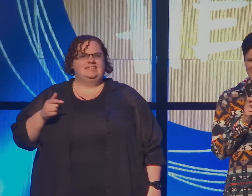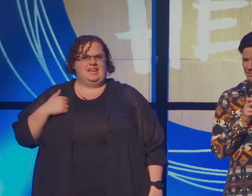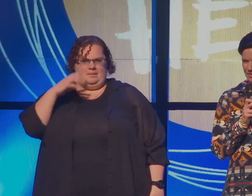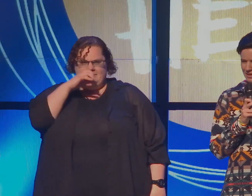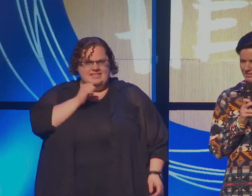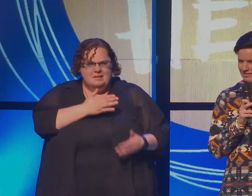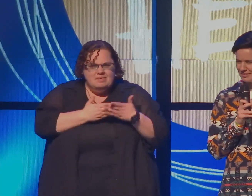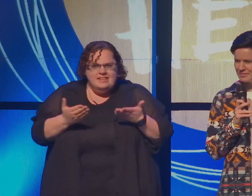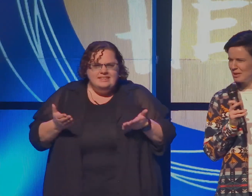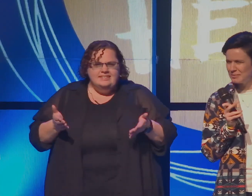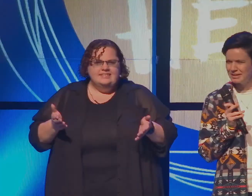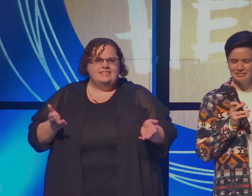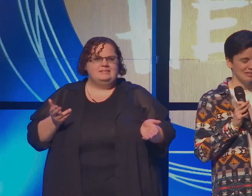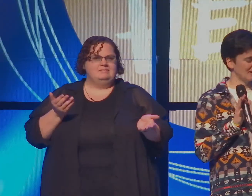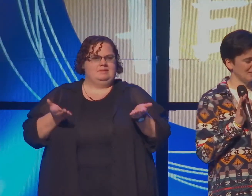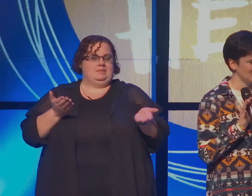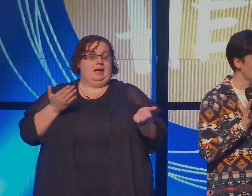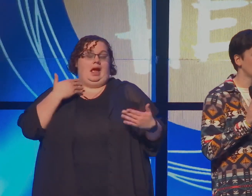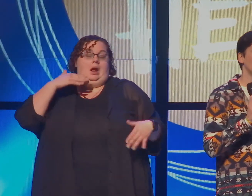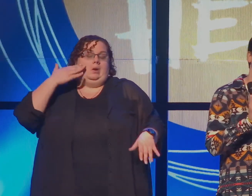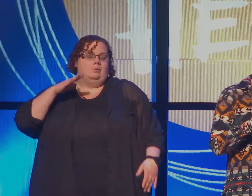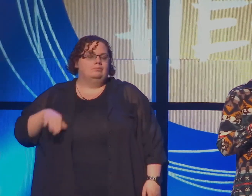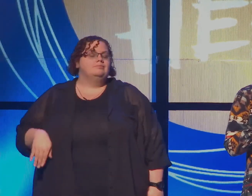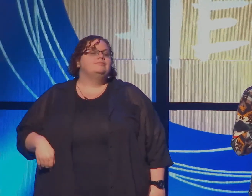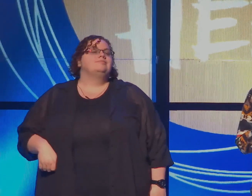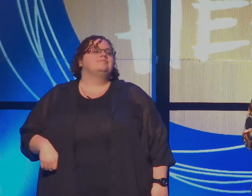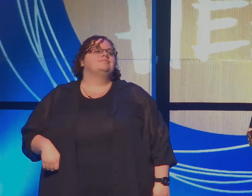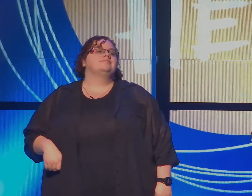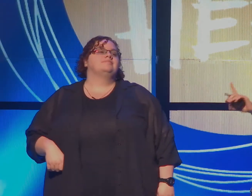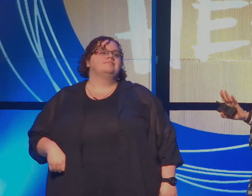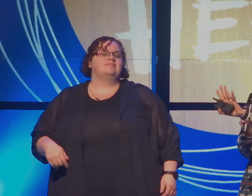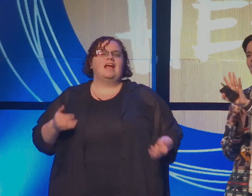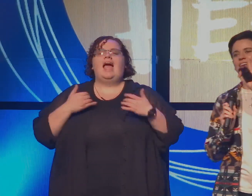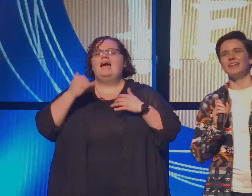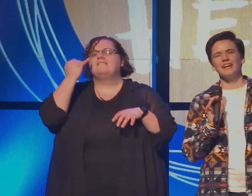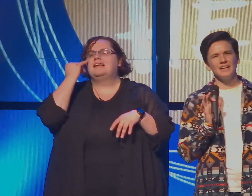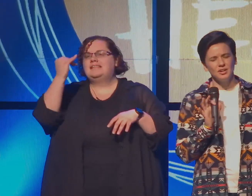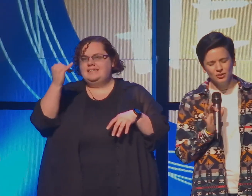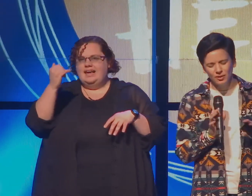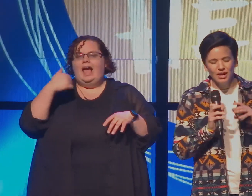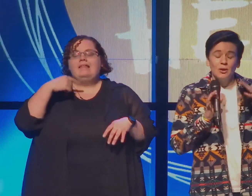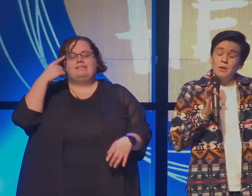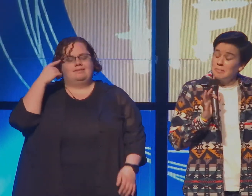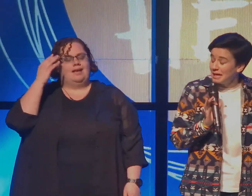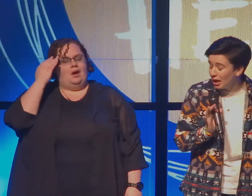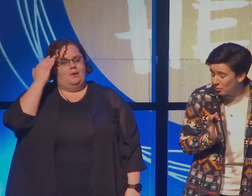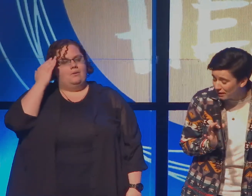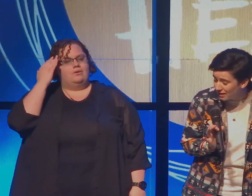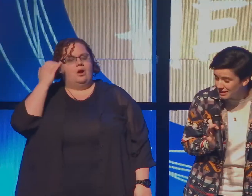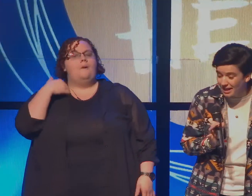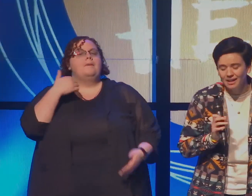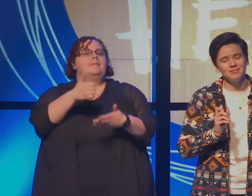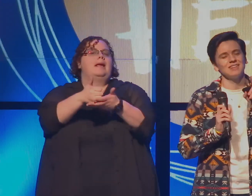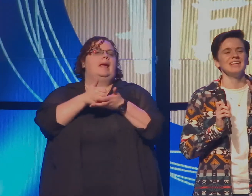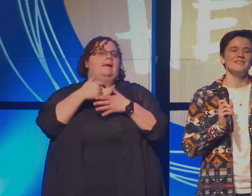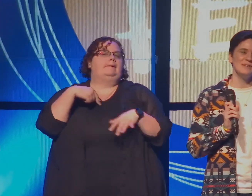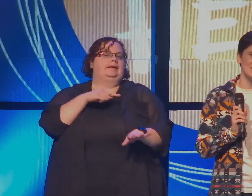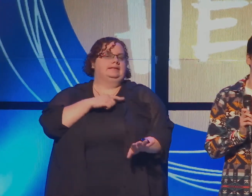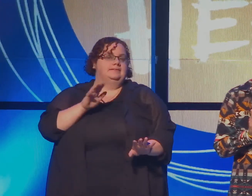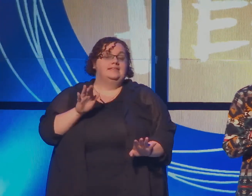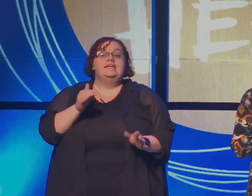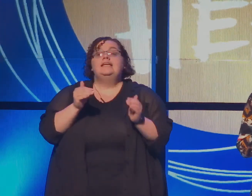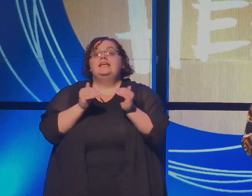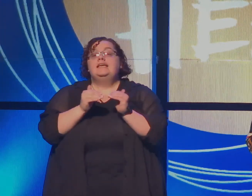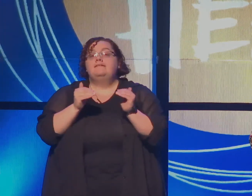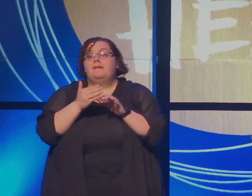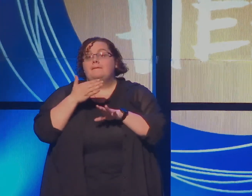Did I miss something? Maybe? I don't know. I have an idea. I think I know what might help us. Even